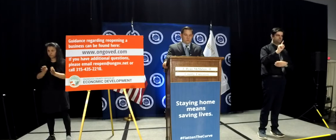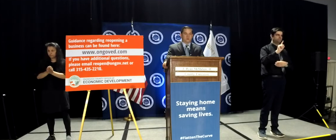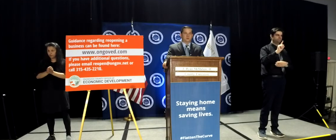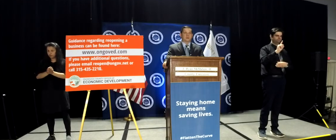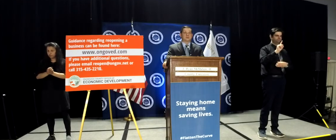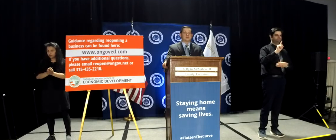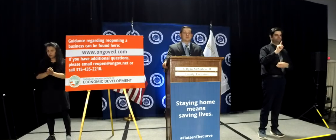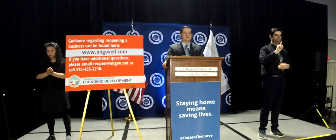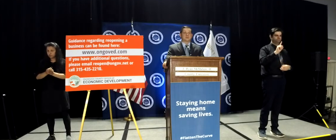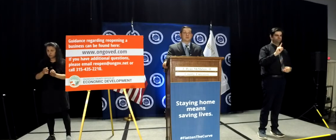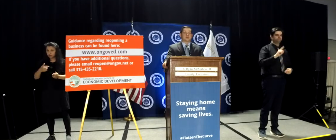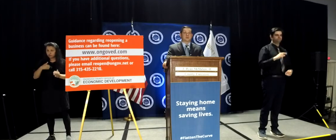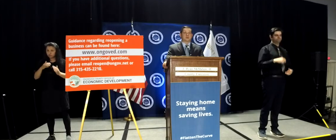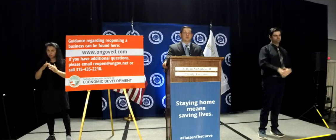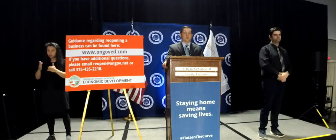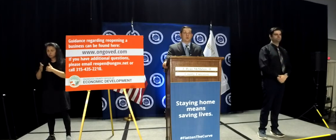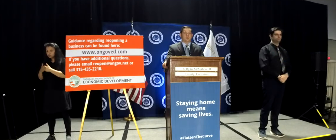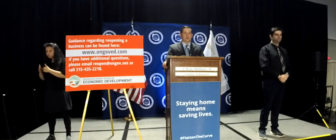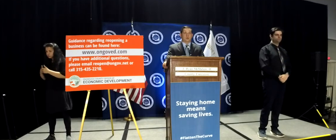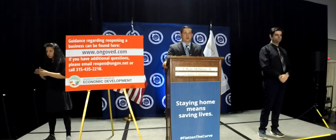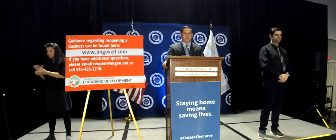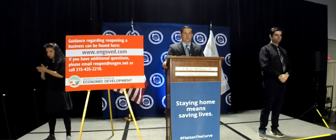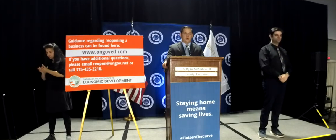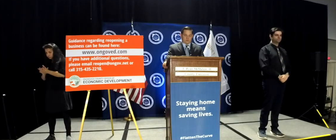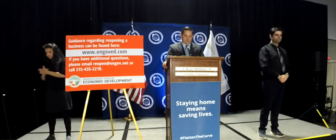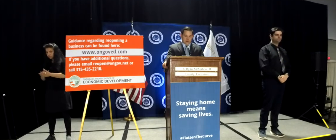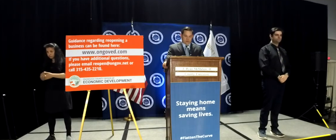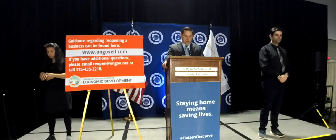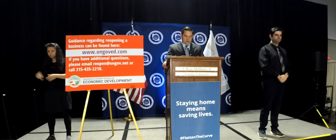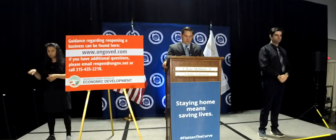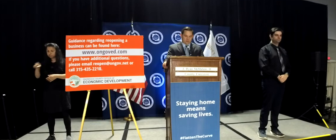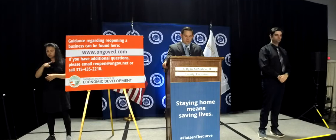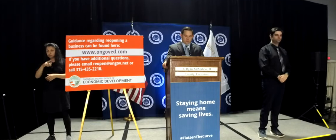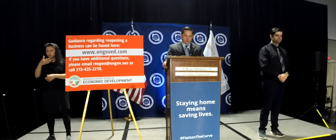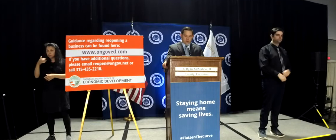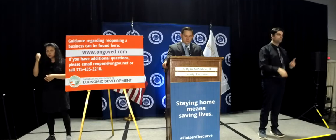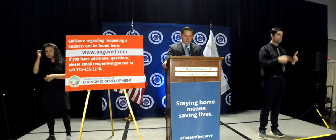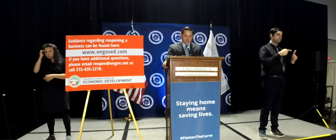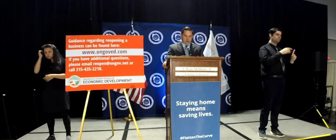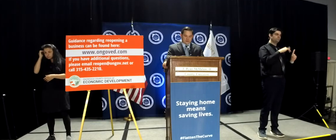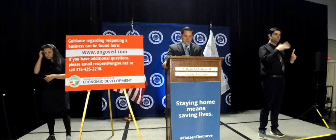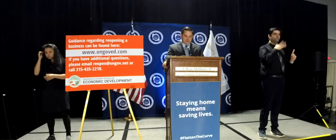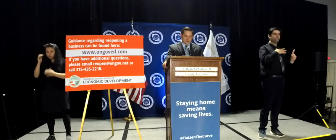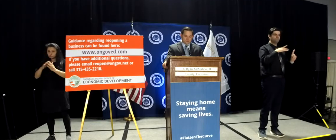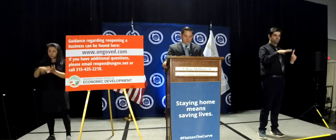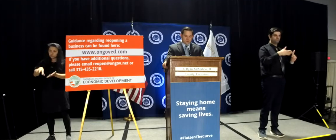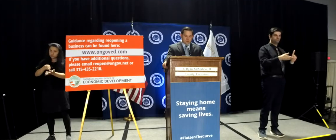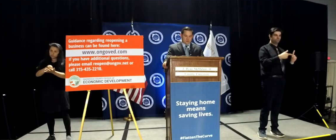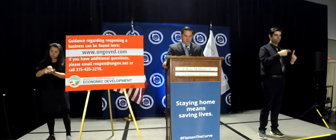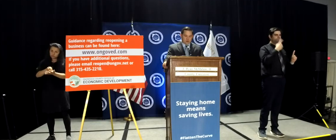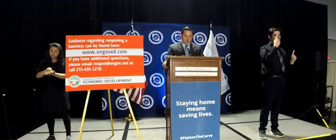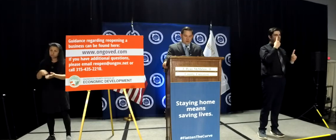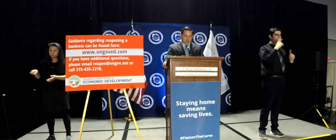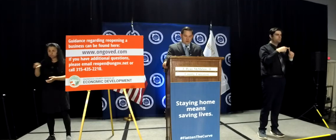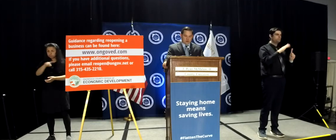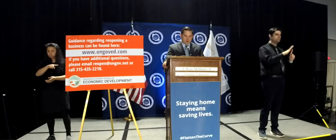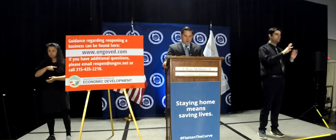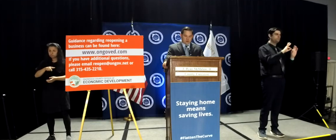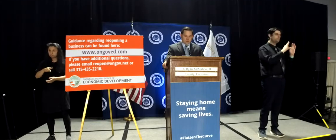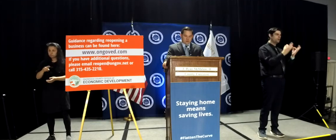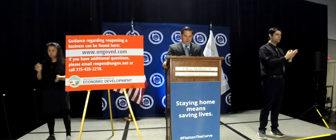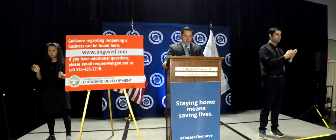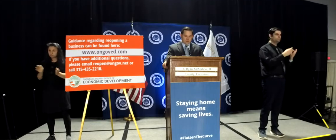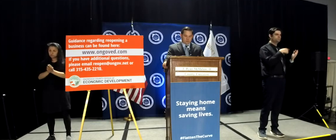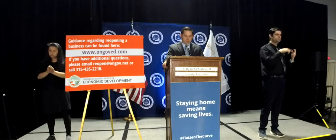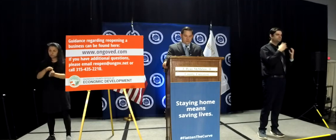So certainly let's continue to think of her and her family, everybody we've lost in this process,